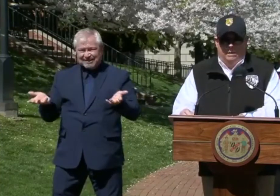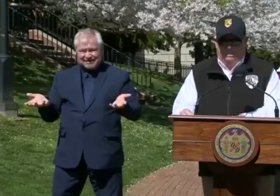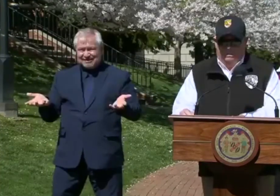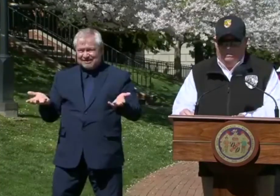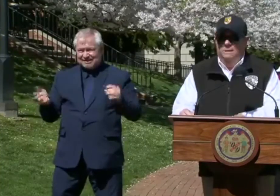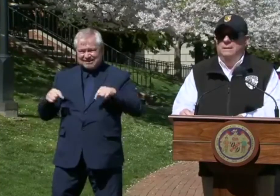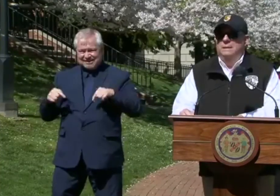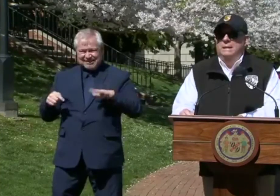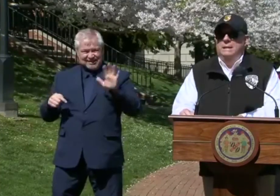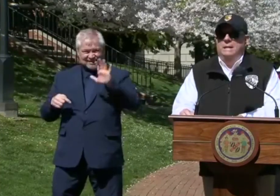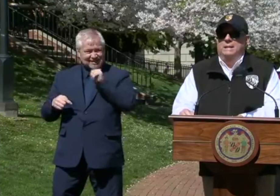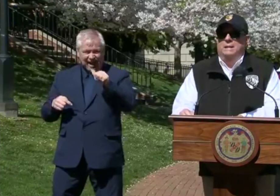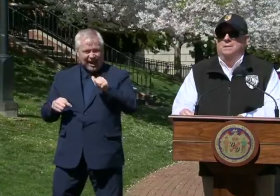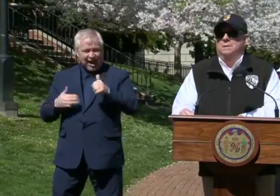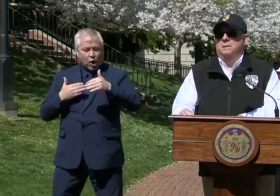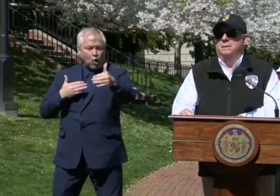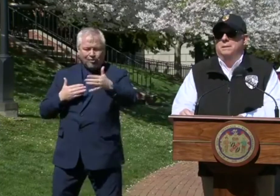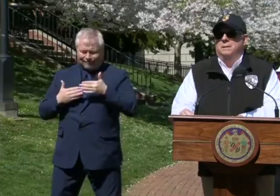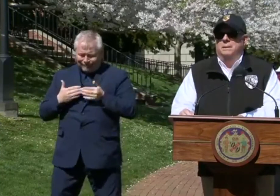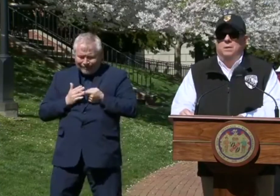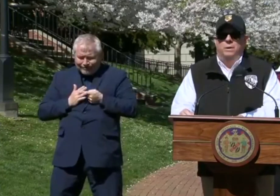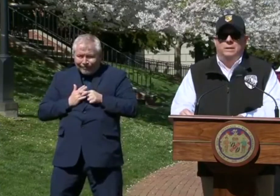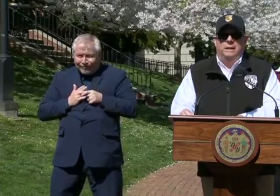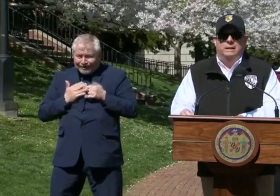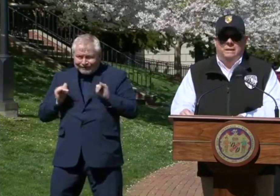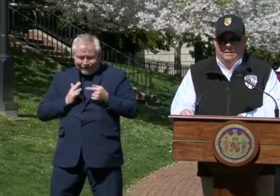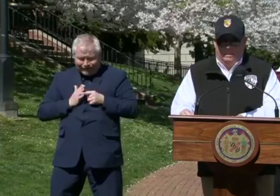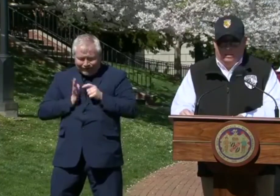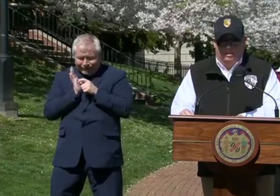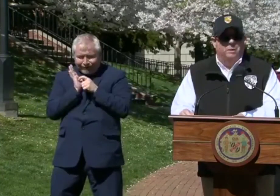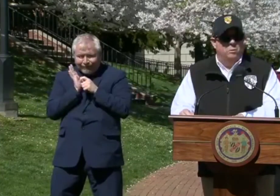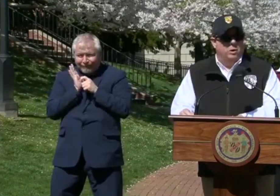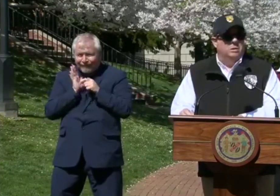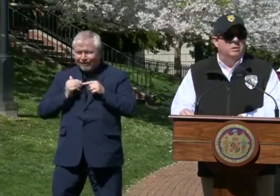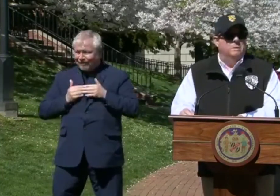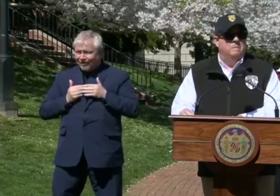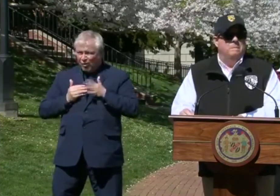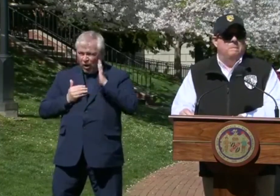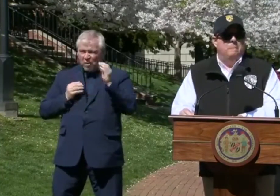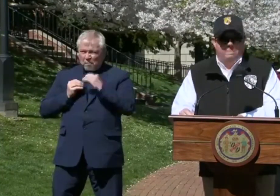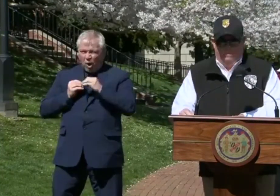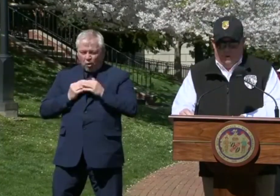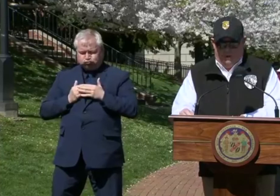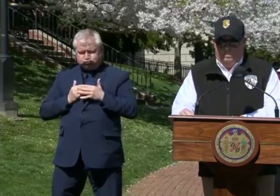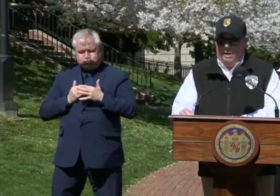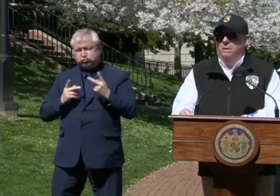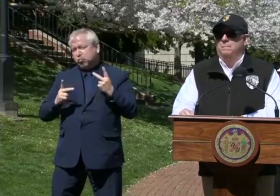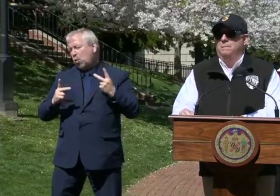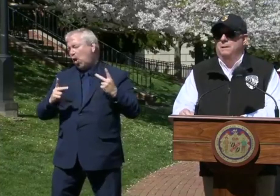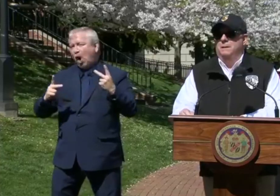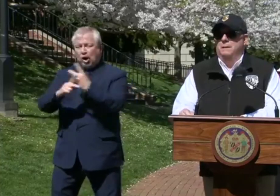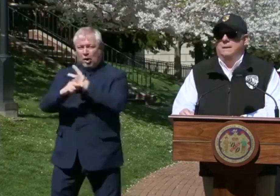this crisis, and it is going to get considerably worse before it gets